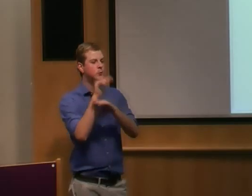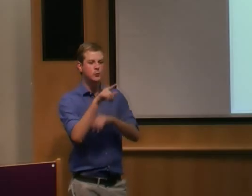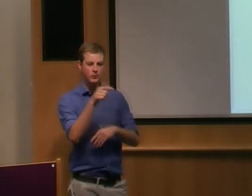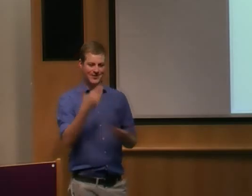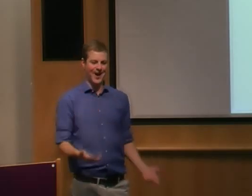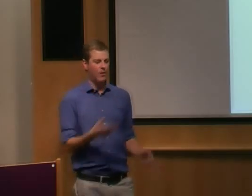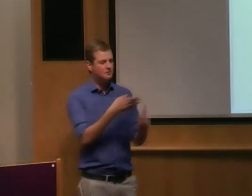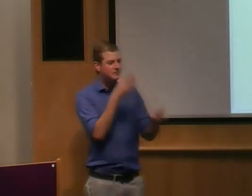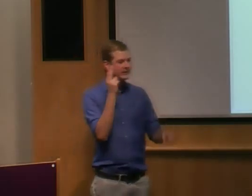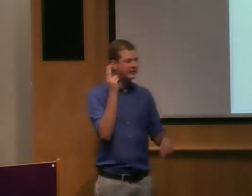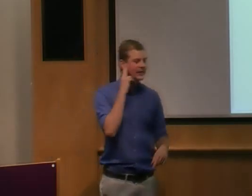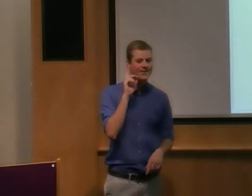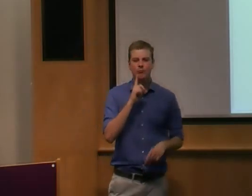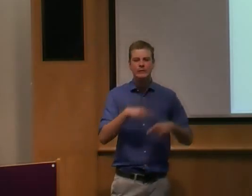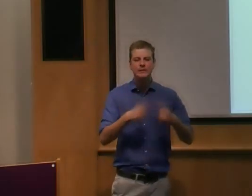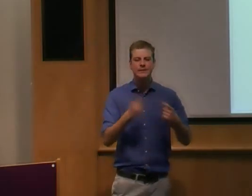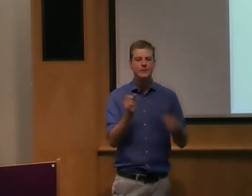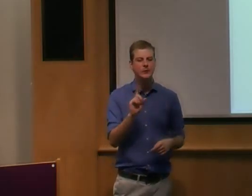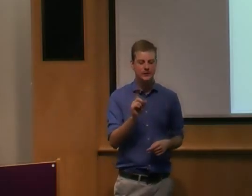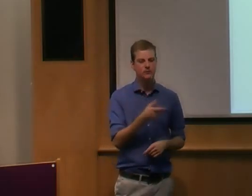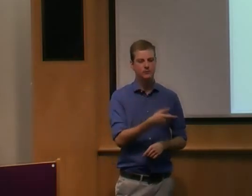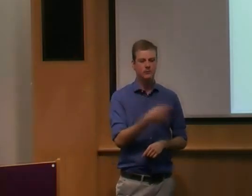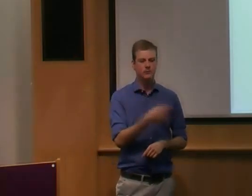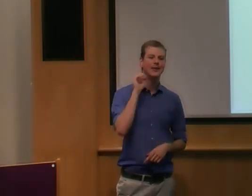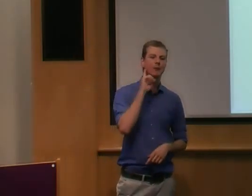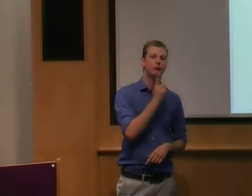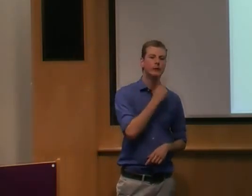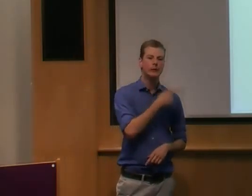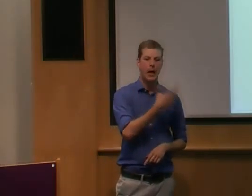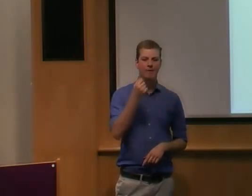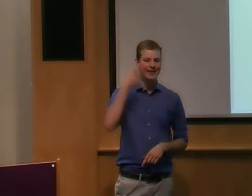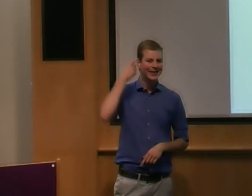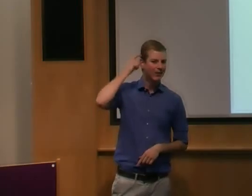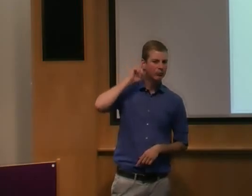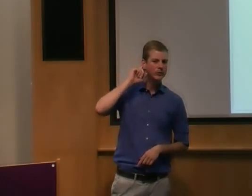looking at cures for our hearing. We use our language to be to live.